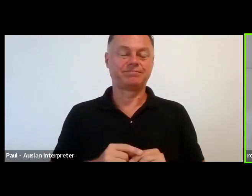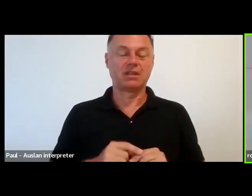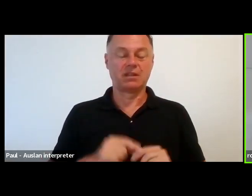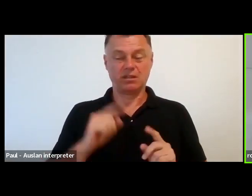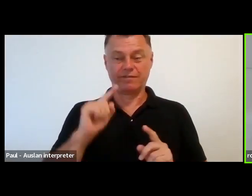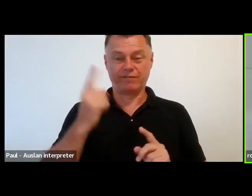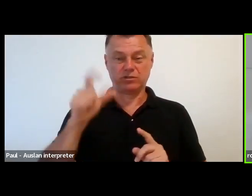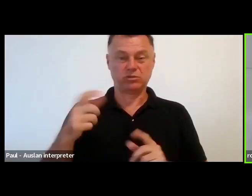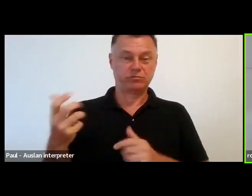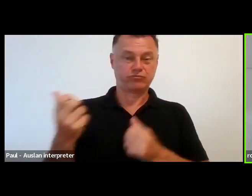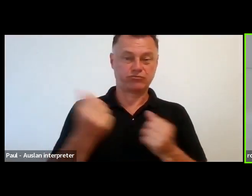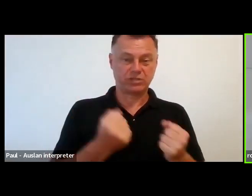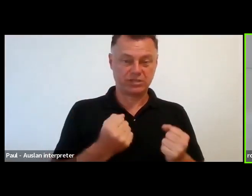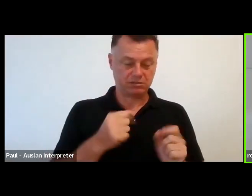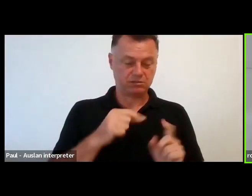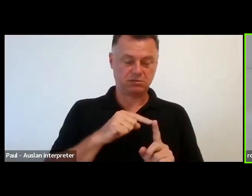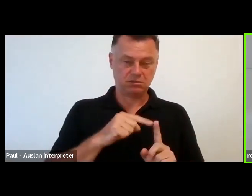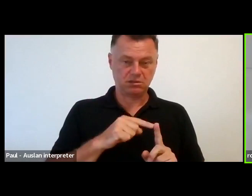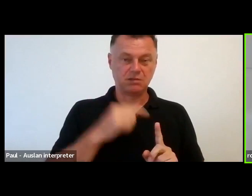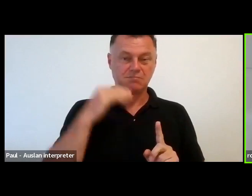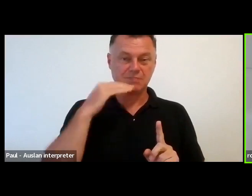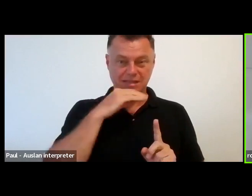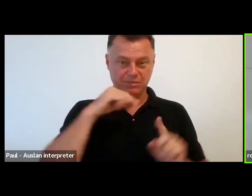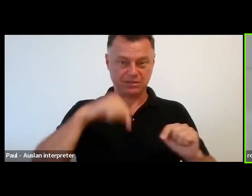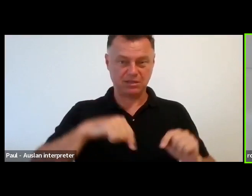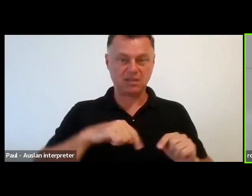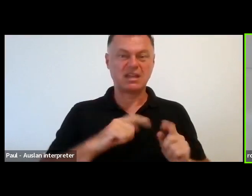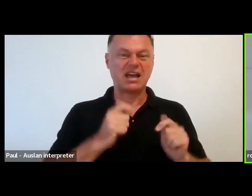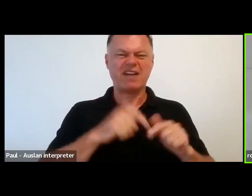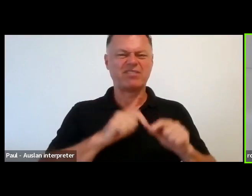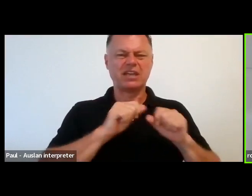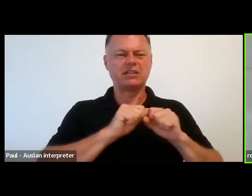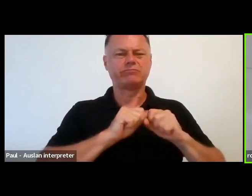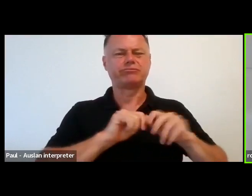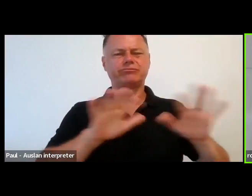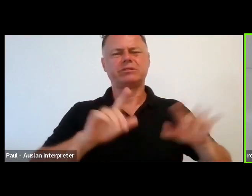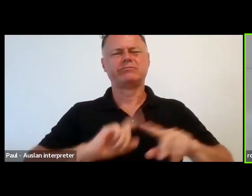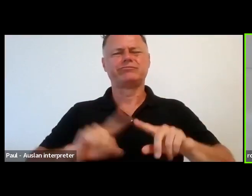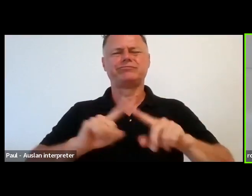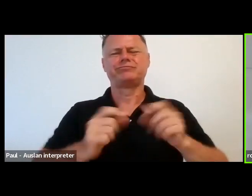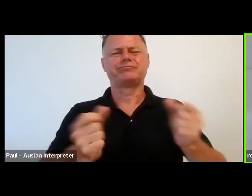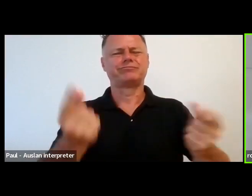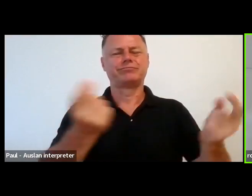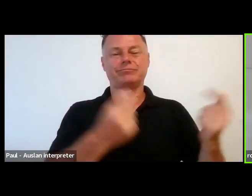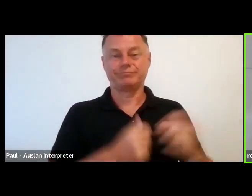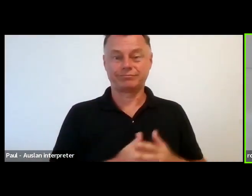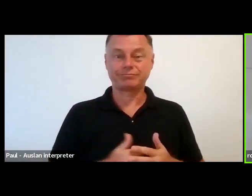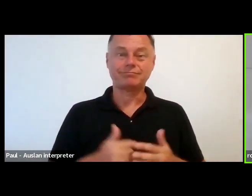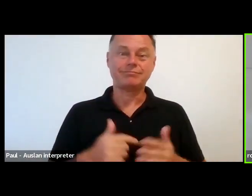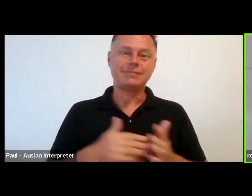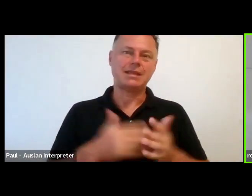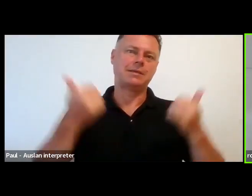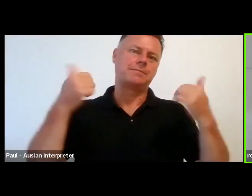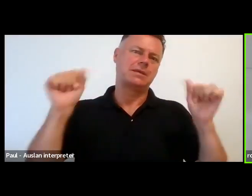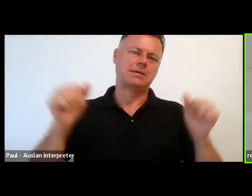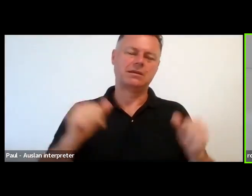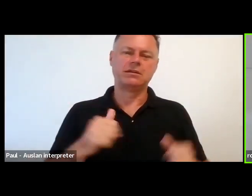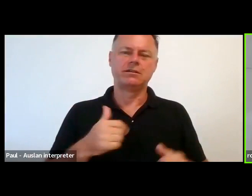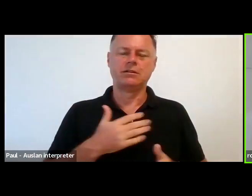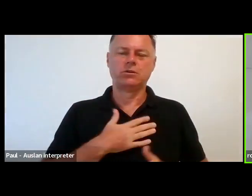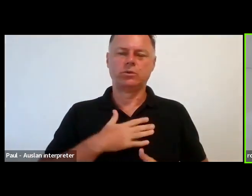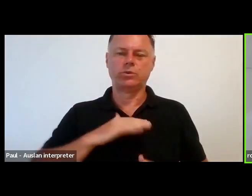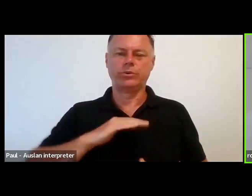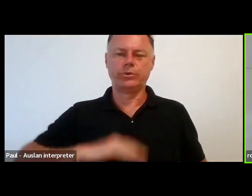period we've had a number of challenges that have occurred. Thankfully, we have effective vaccines that now